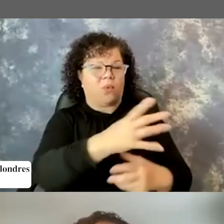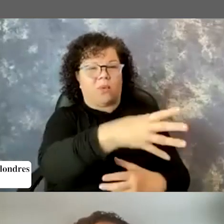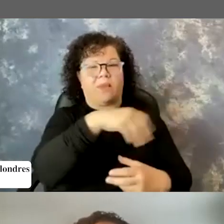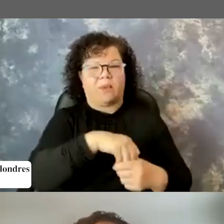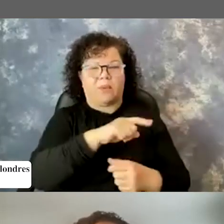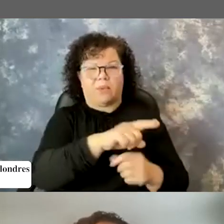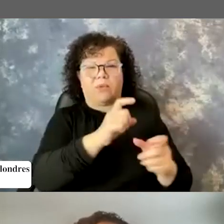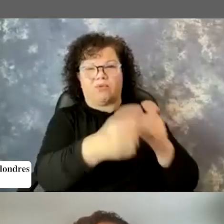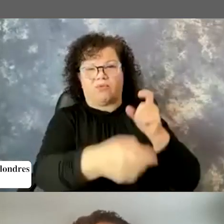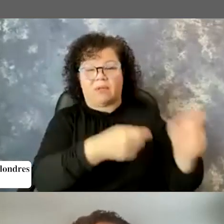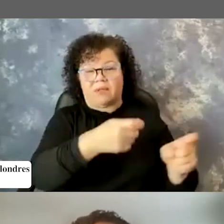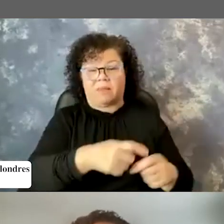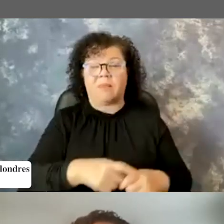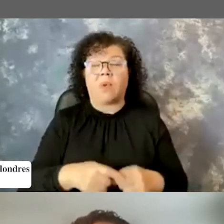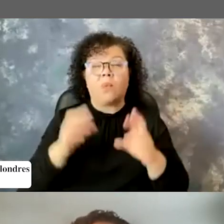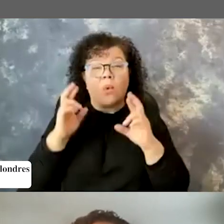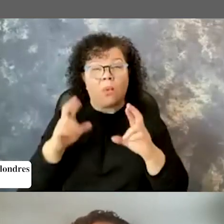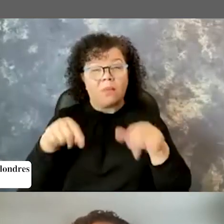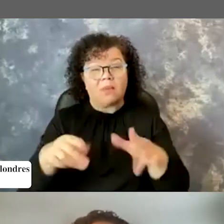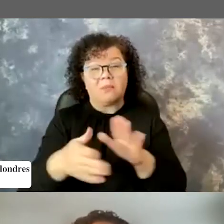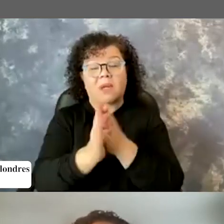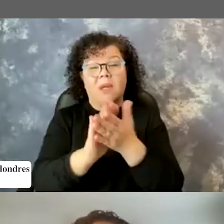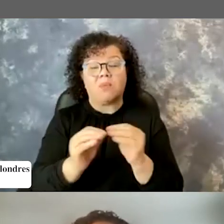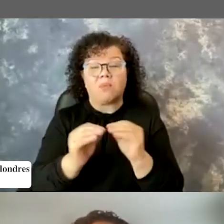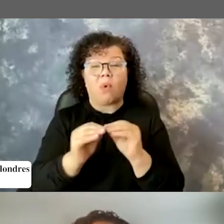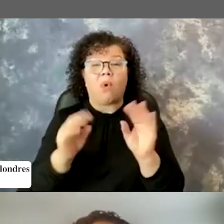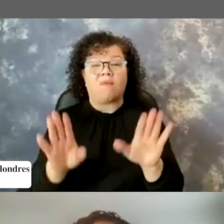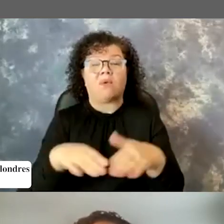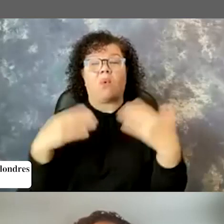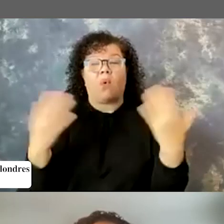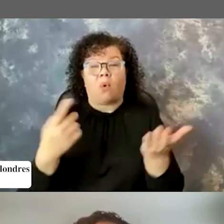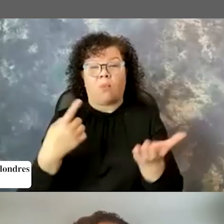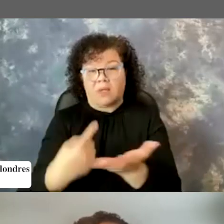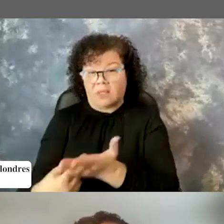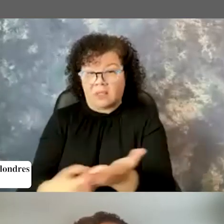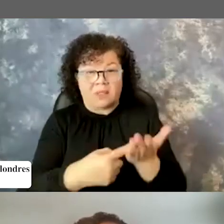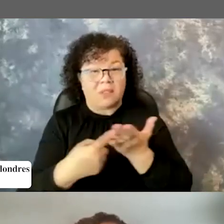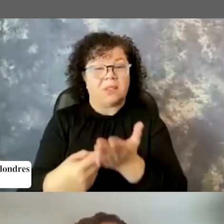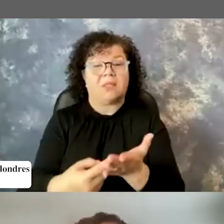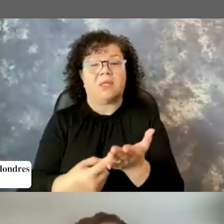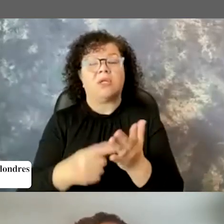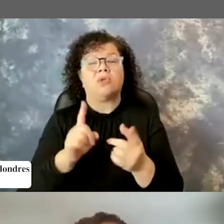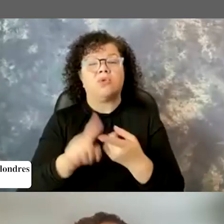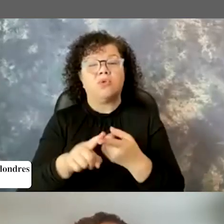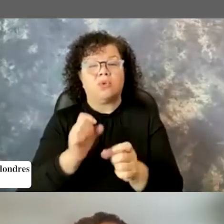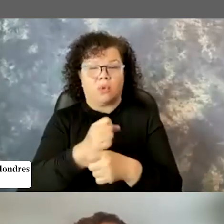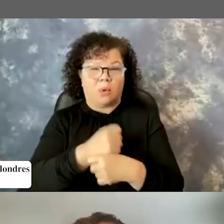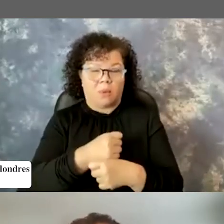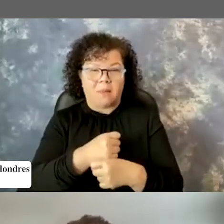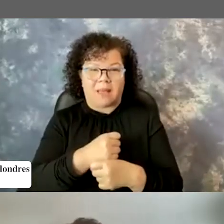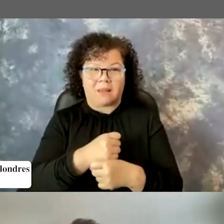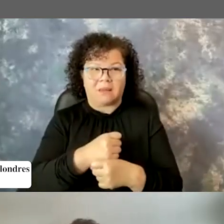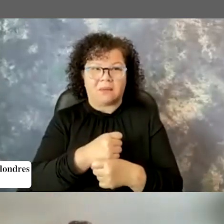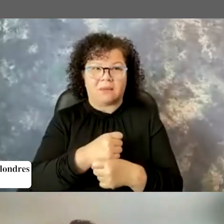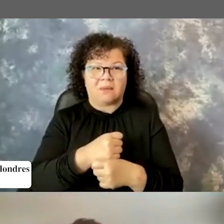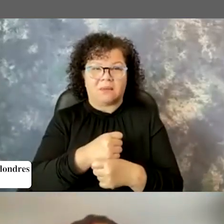this conversation is an opening for Inatai and its partners just to make meaning of these findings